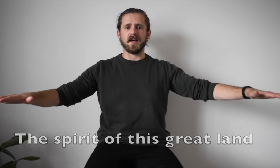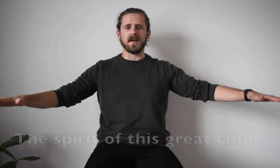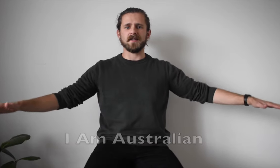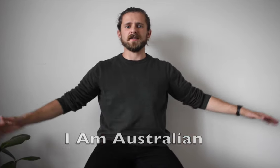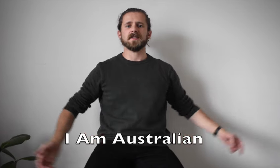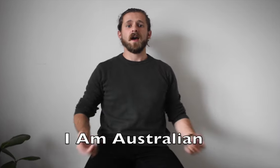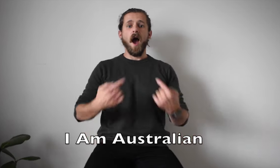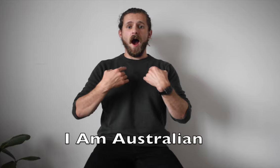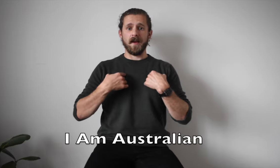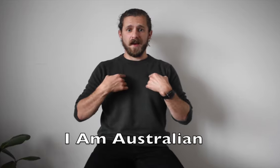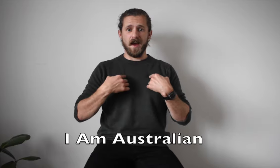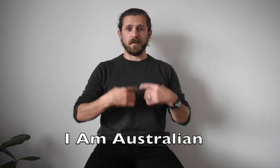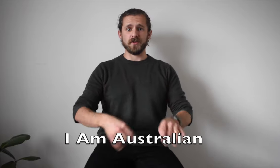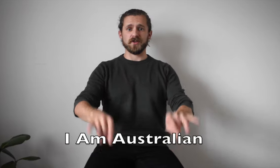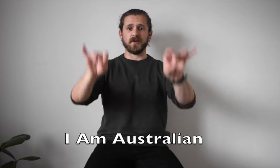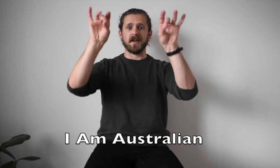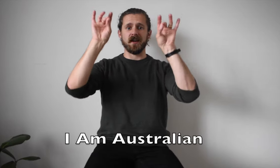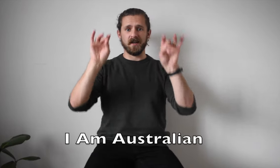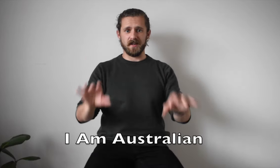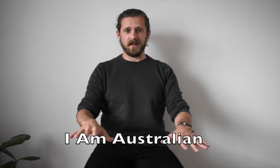Land I Am Australian